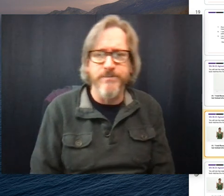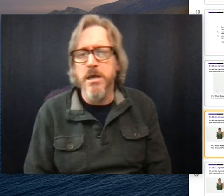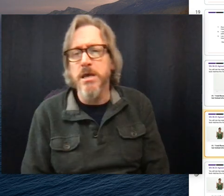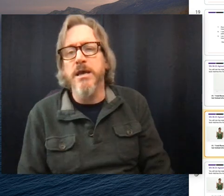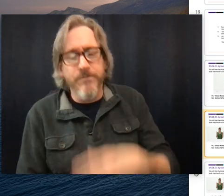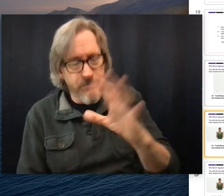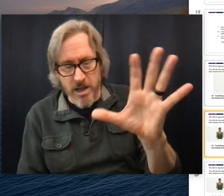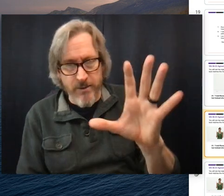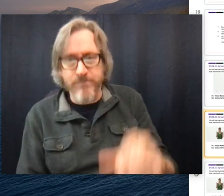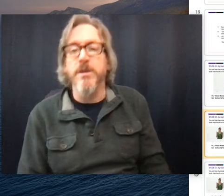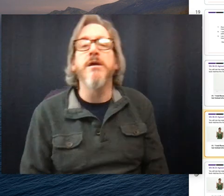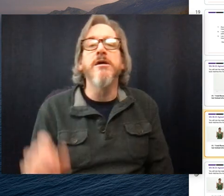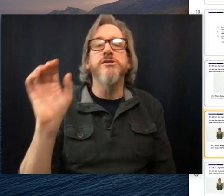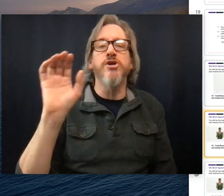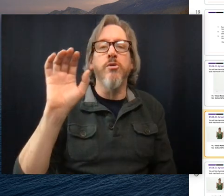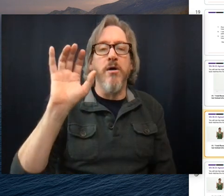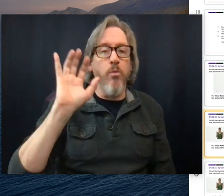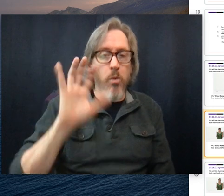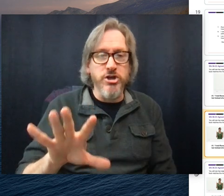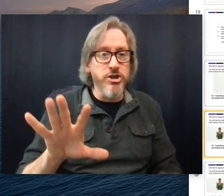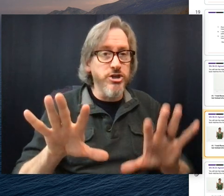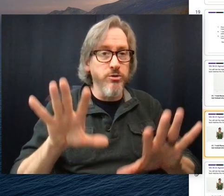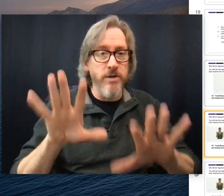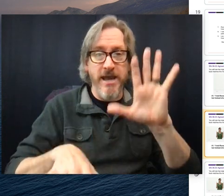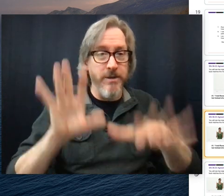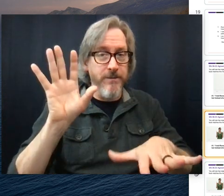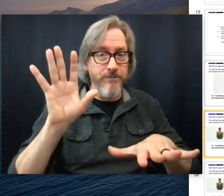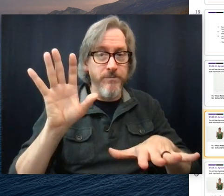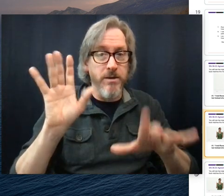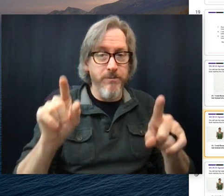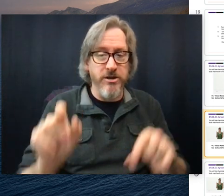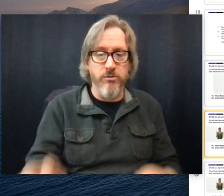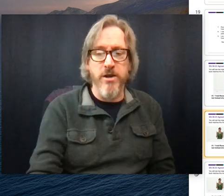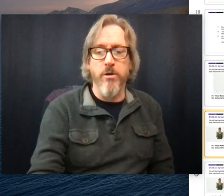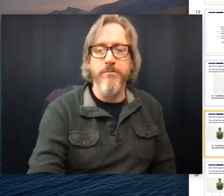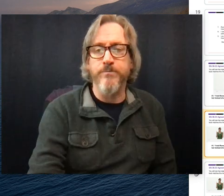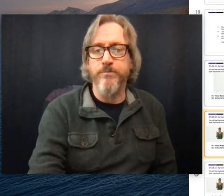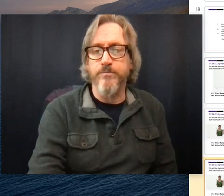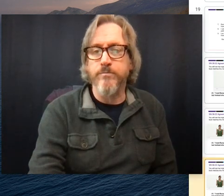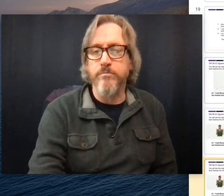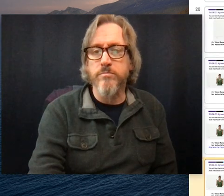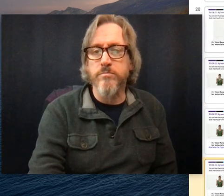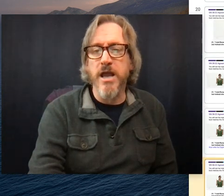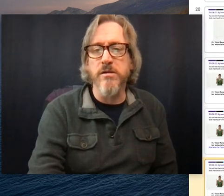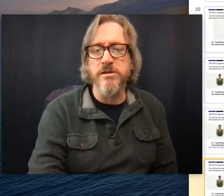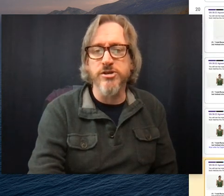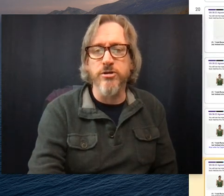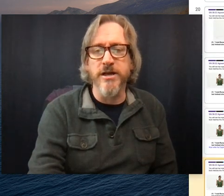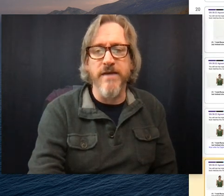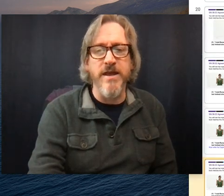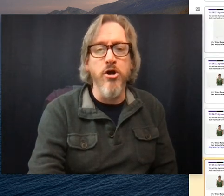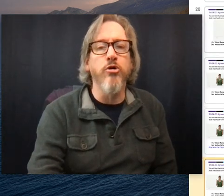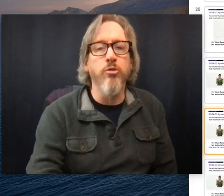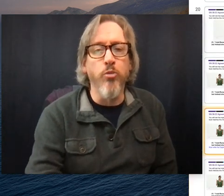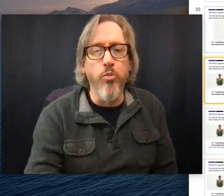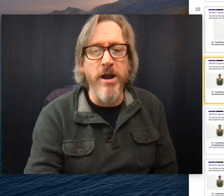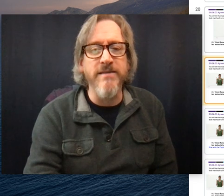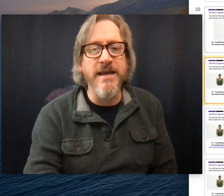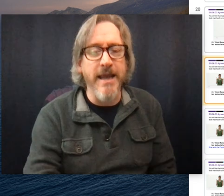sense. Anyway, so watch the 2, A and B, pick the right one. I'll circle it, and